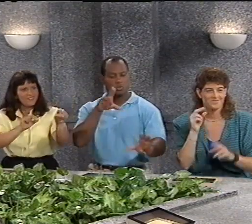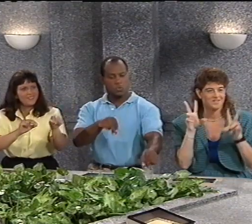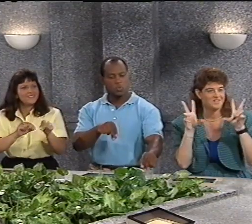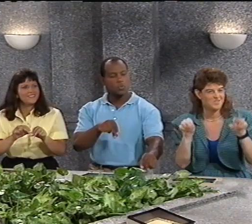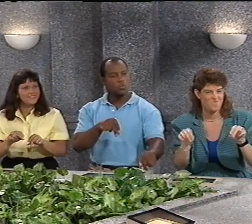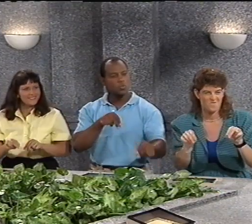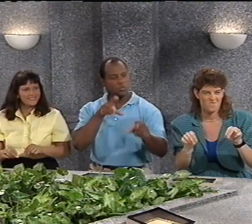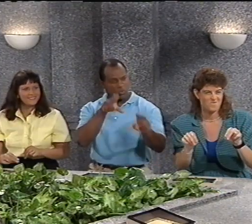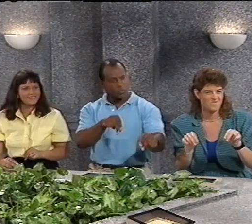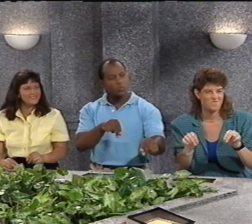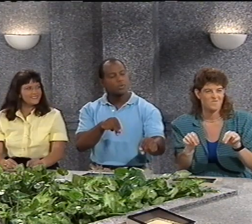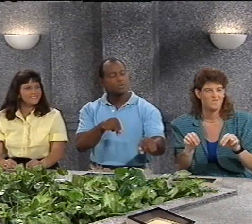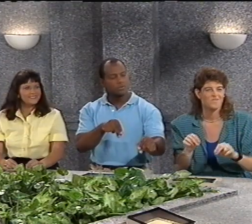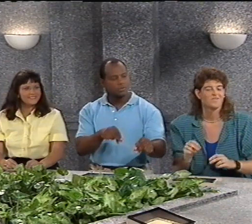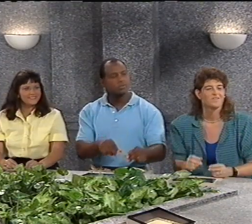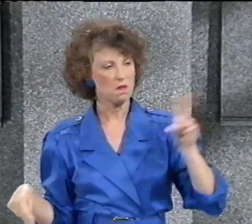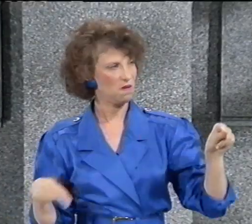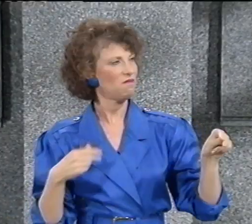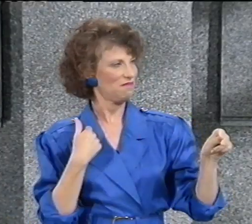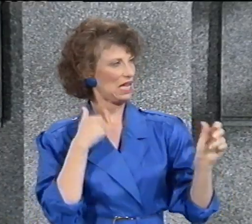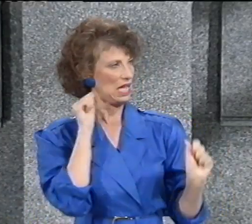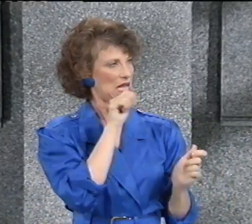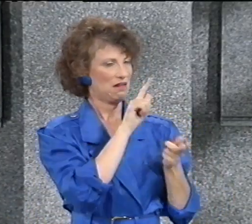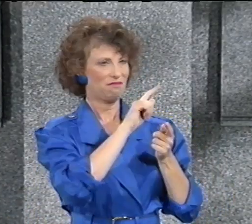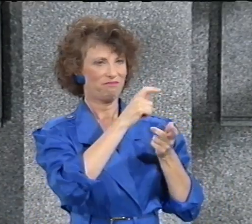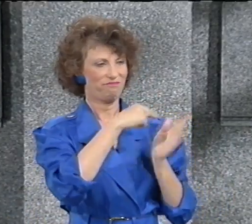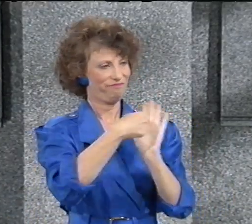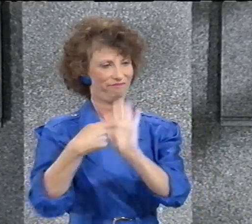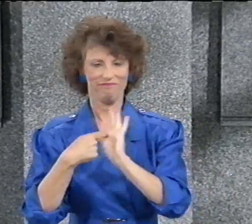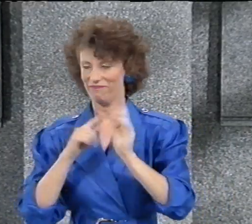No is signed in different directions.